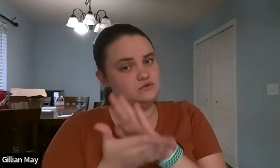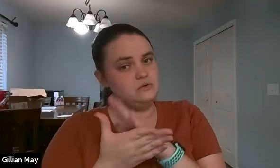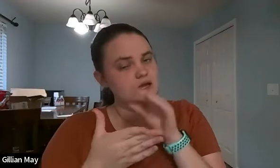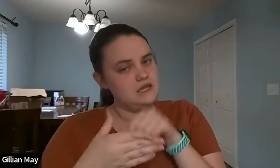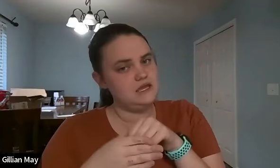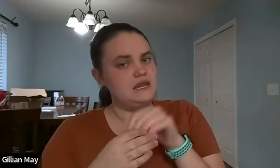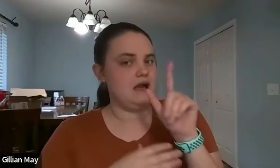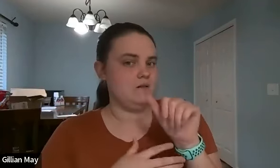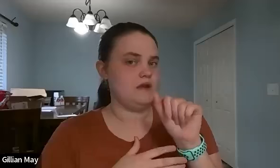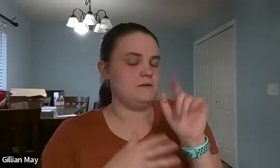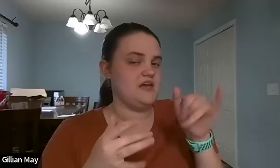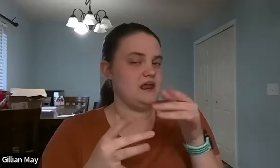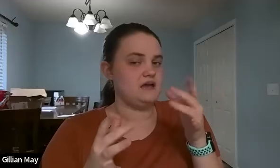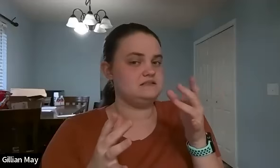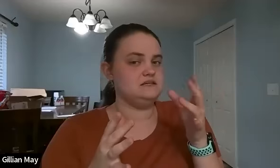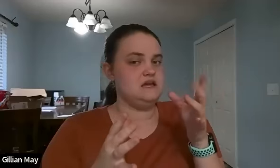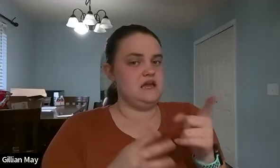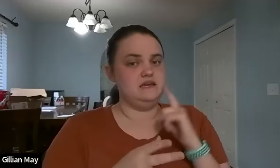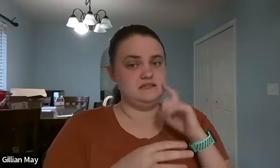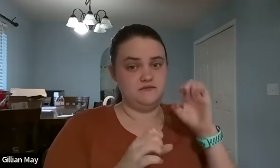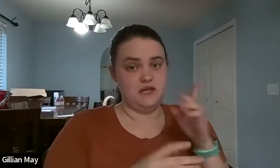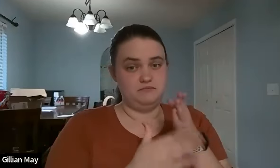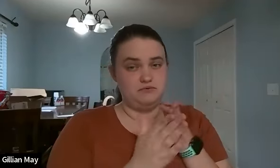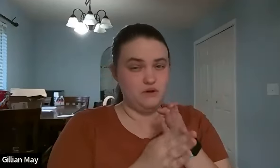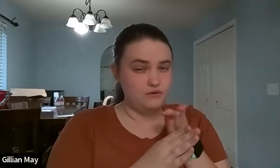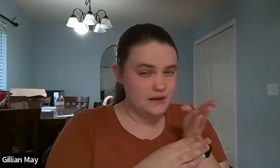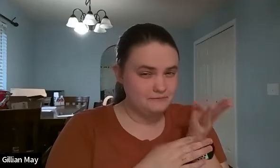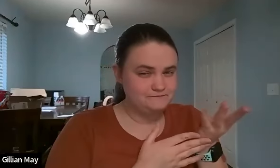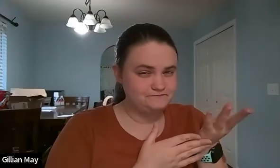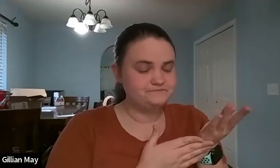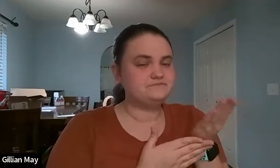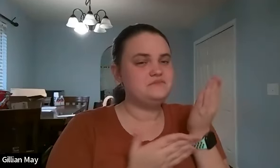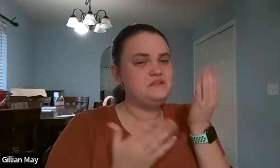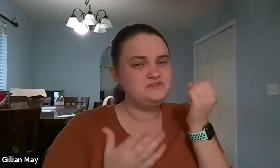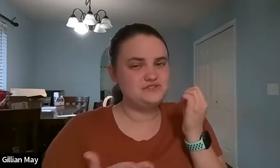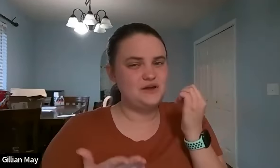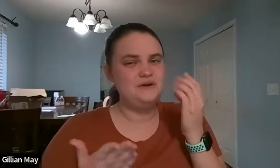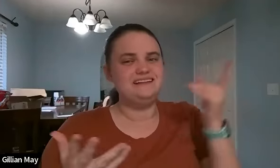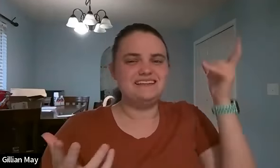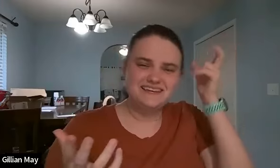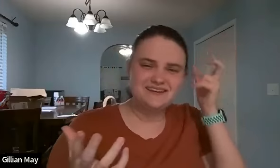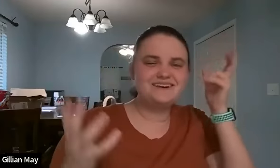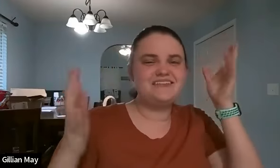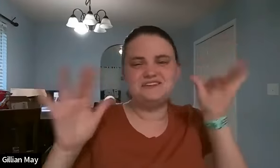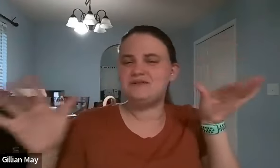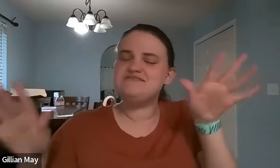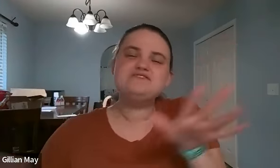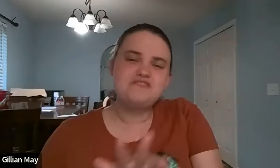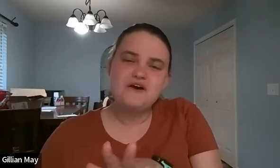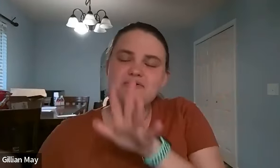school in Alabama that has a deaf ed program. So to hear that, even though